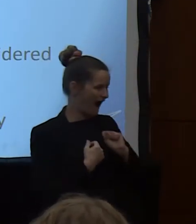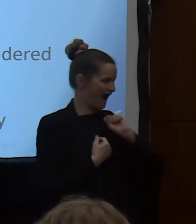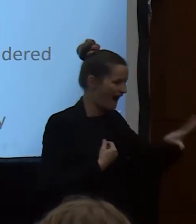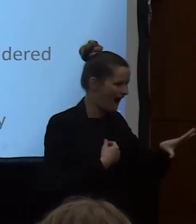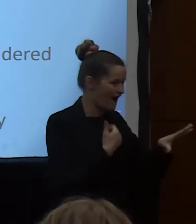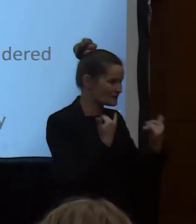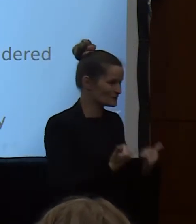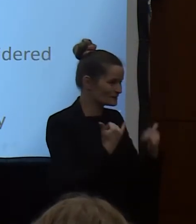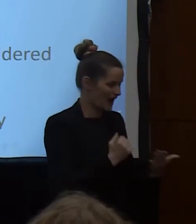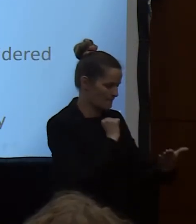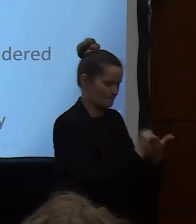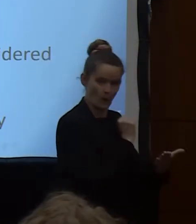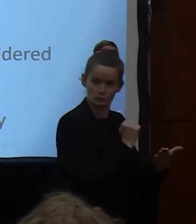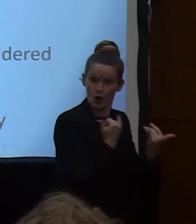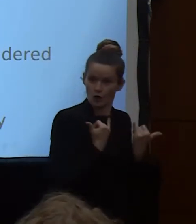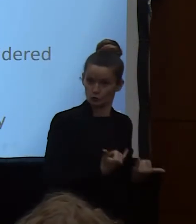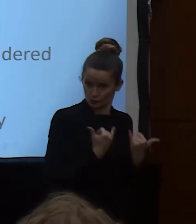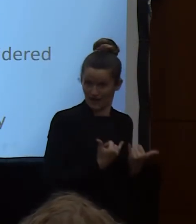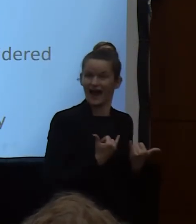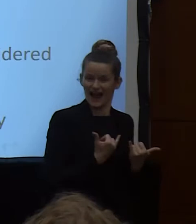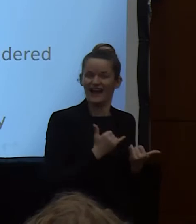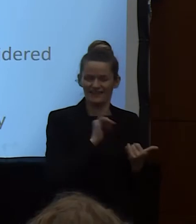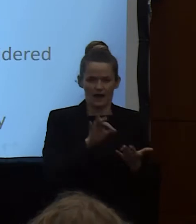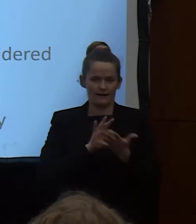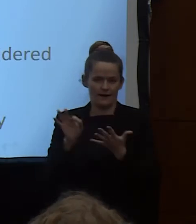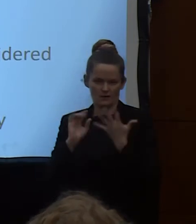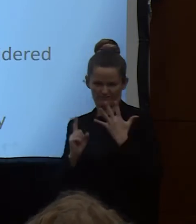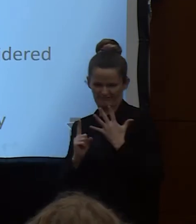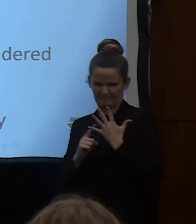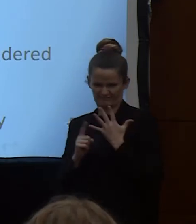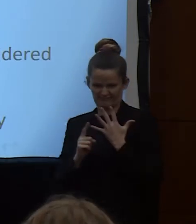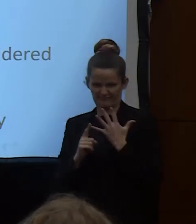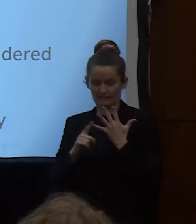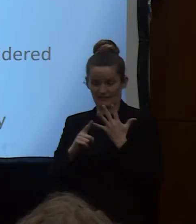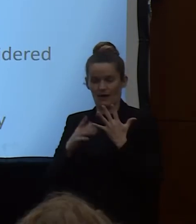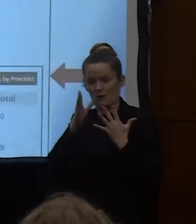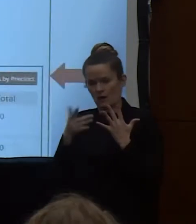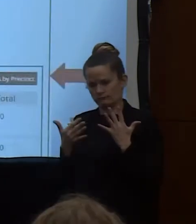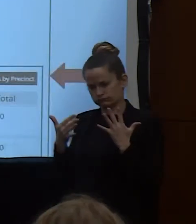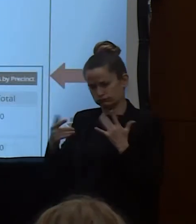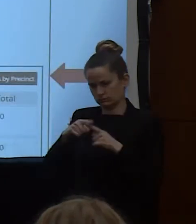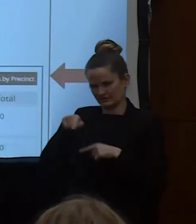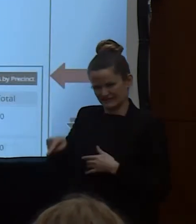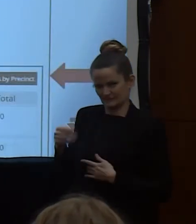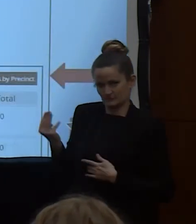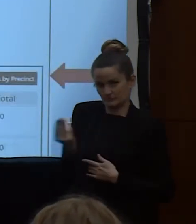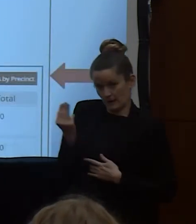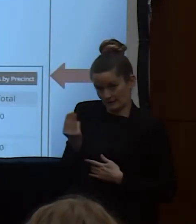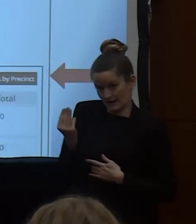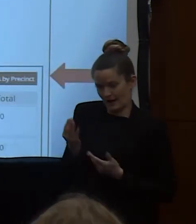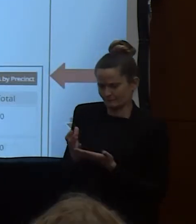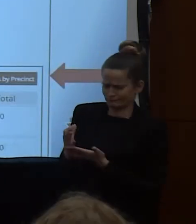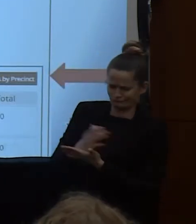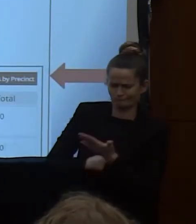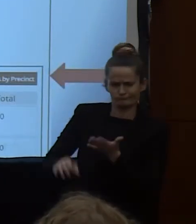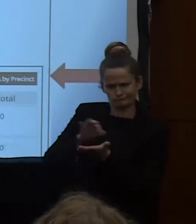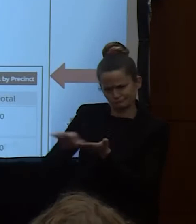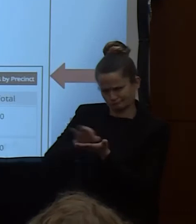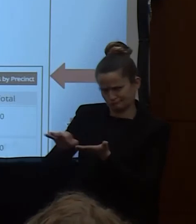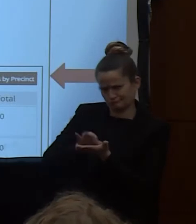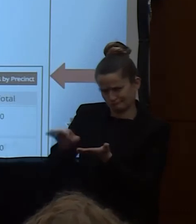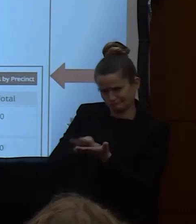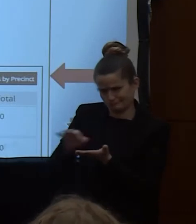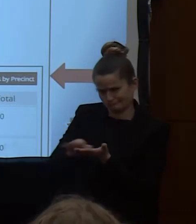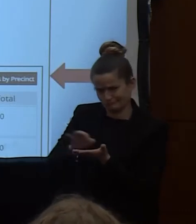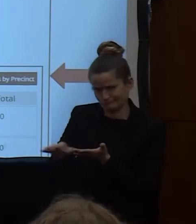be the Monday after election day because Friday is Veterans Day and it's a national holiday. If you want to go to the next slide. So just to give you an idea of what this